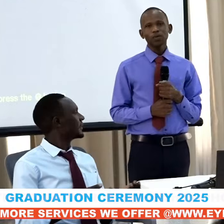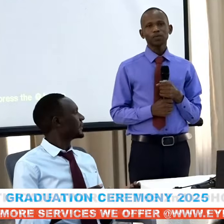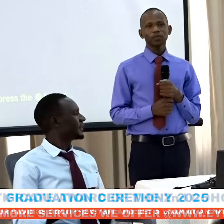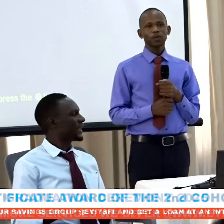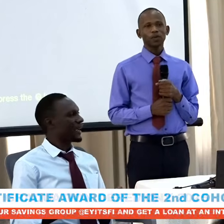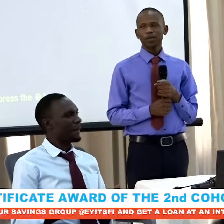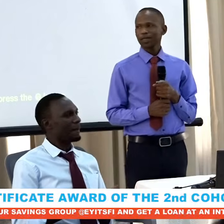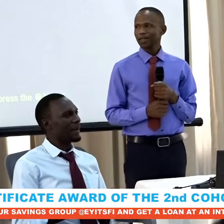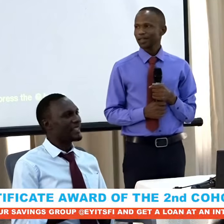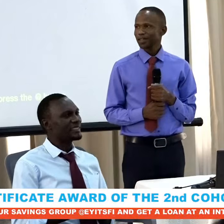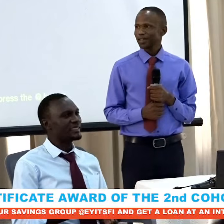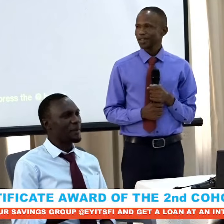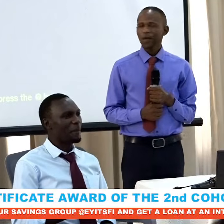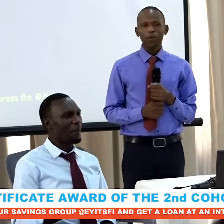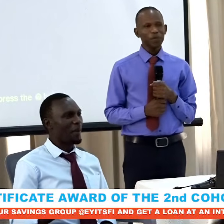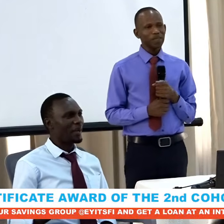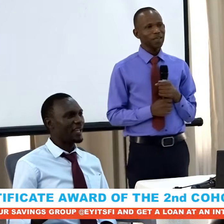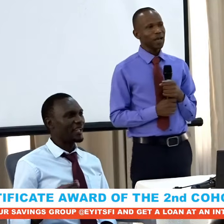principal